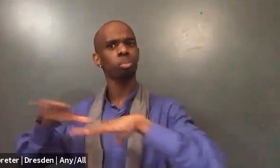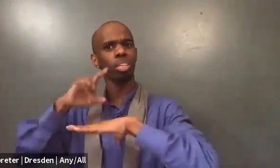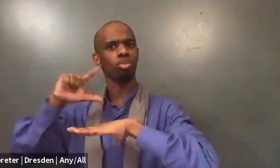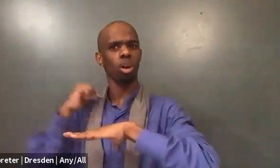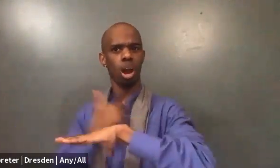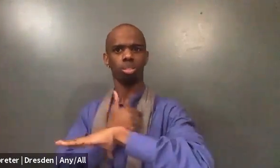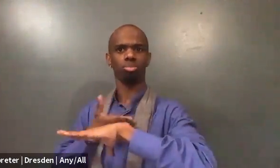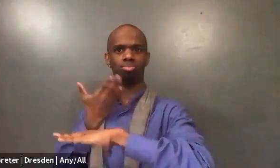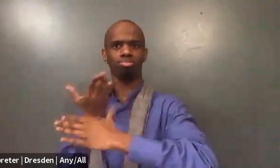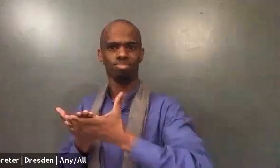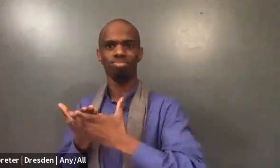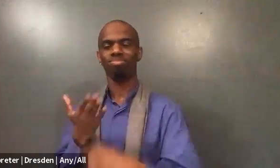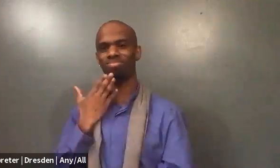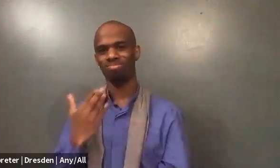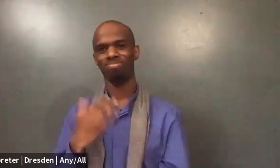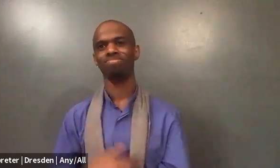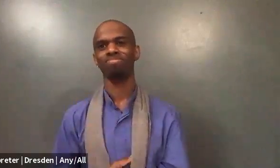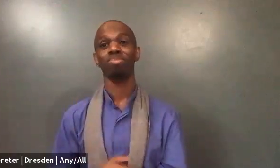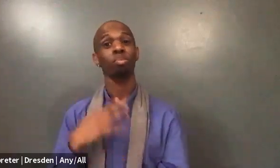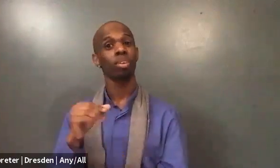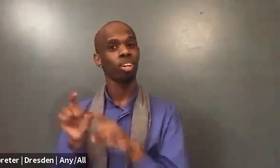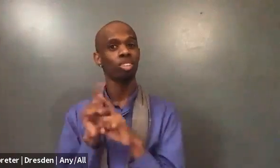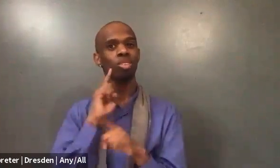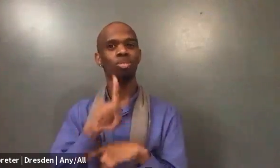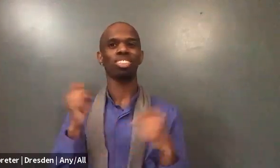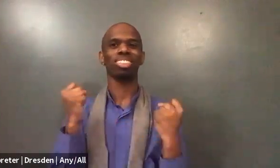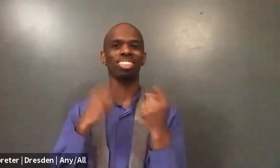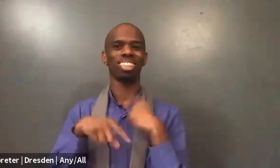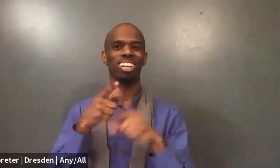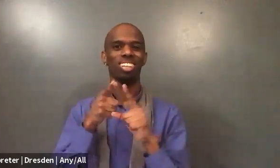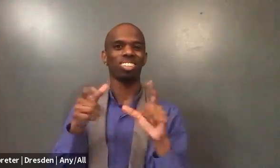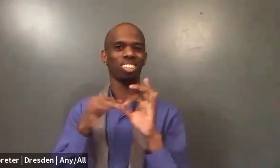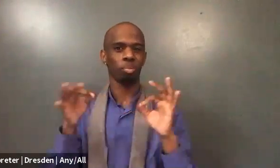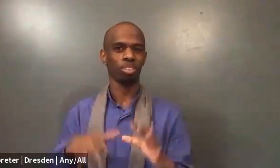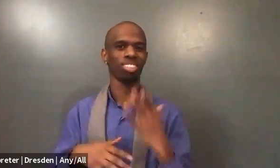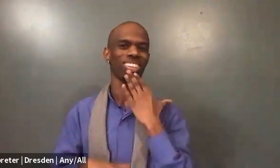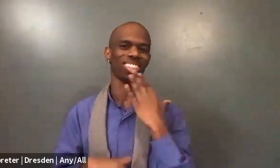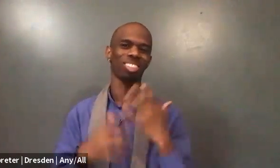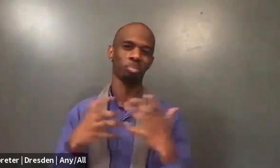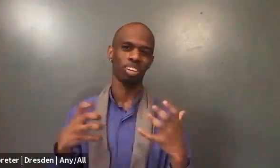And our interpreters, thank you very much. Thank you very much.